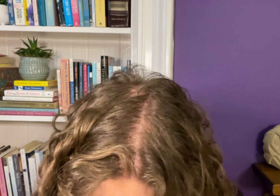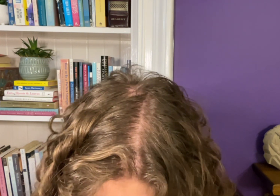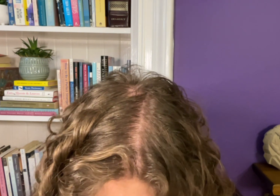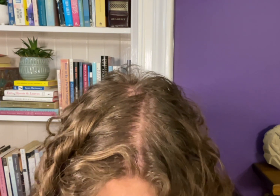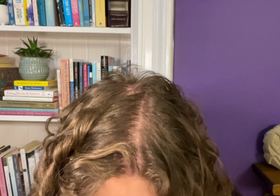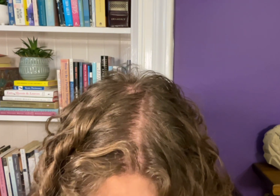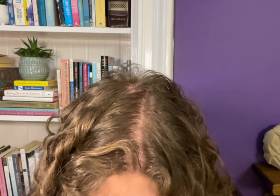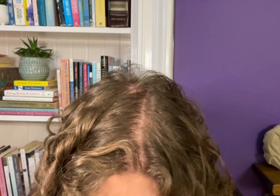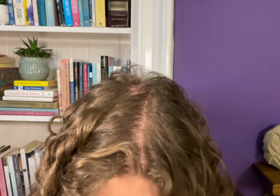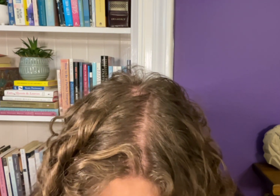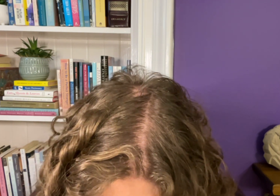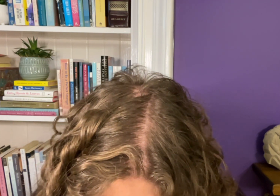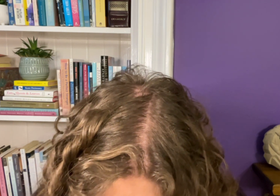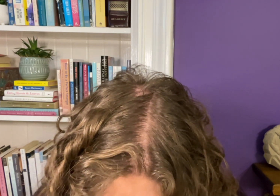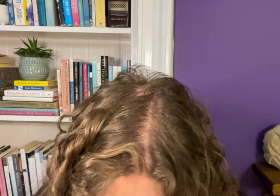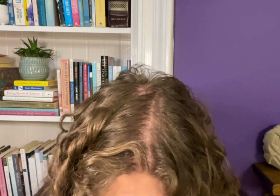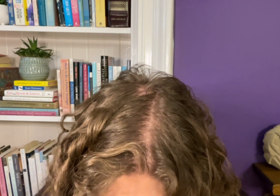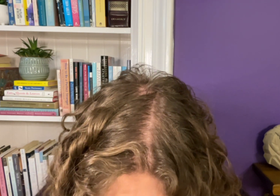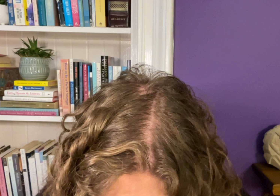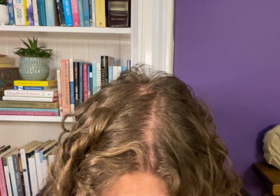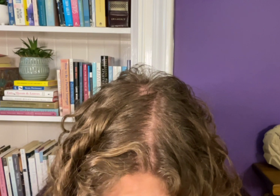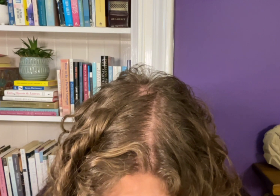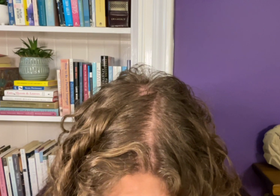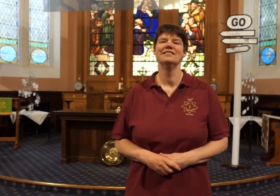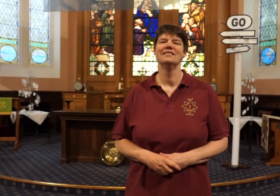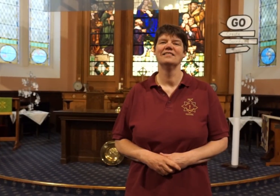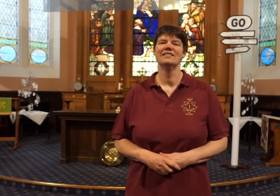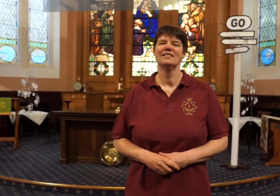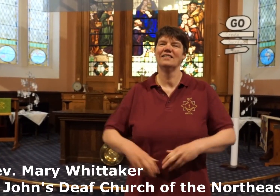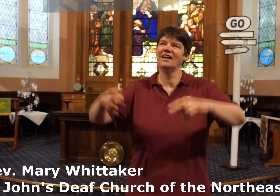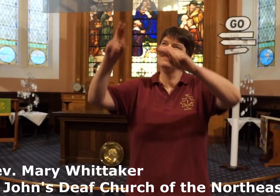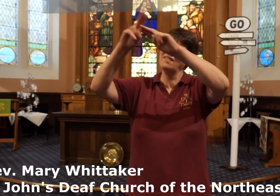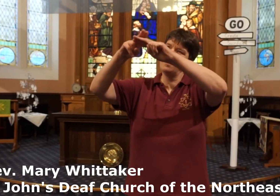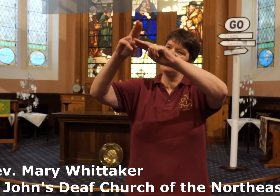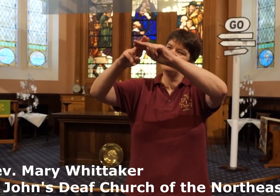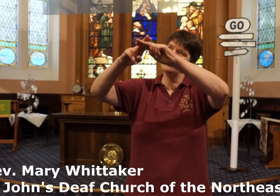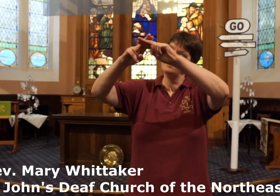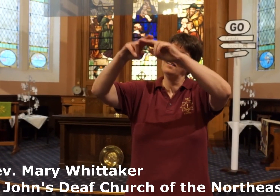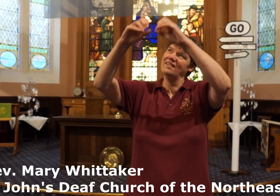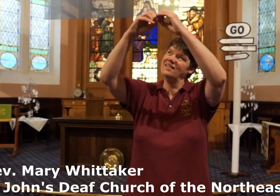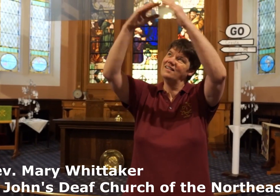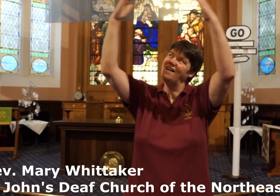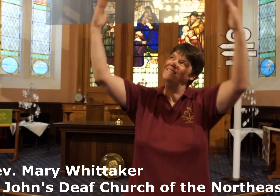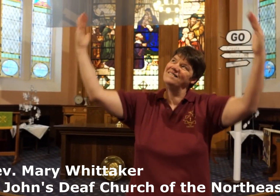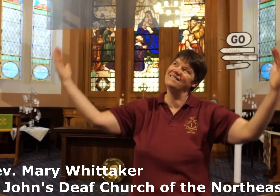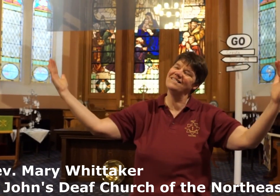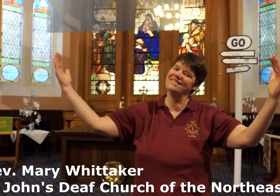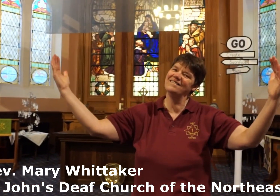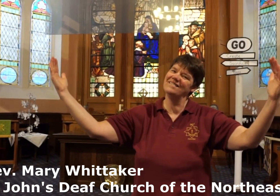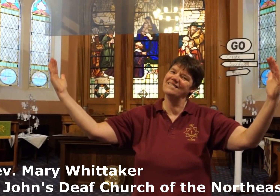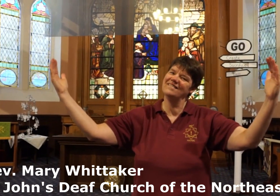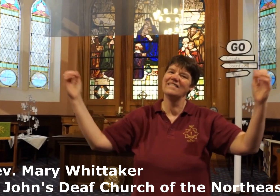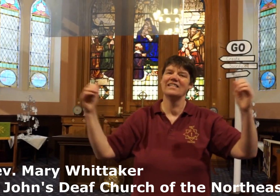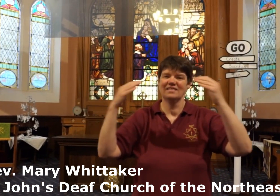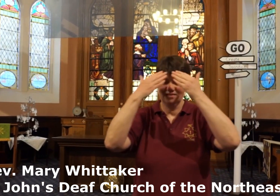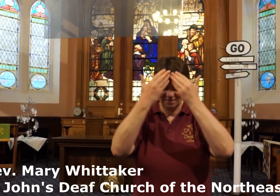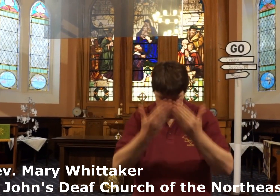forever, who taught us to pray together. Our Father in heaven, hallowed